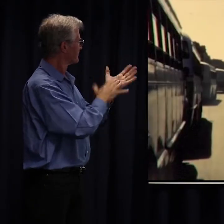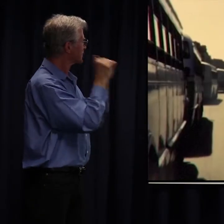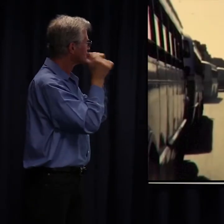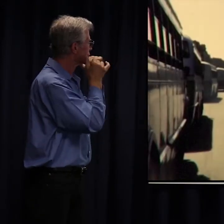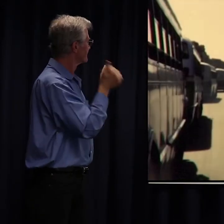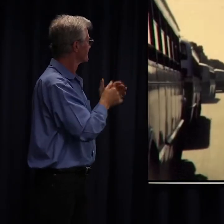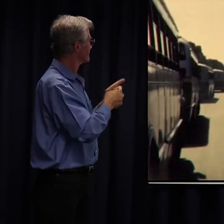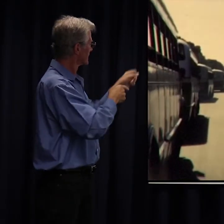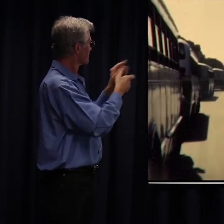to Sandringham Beach.